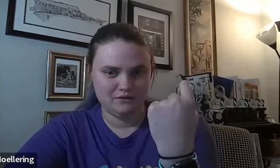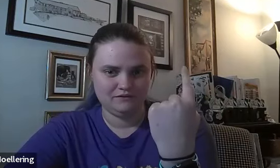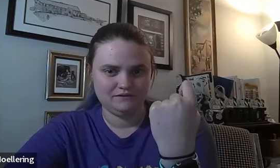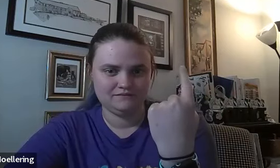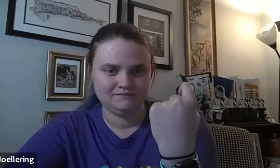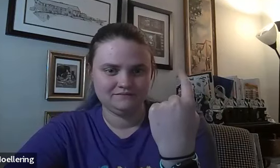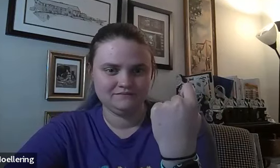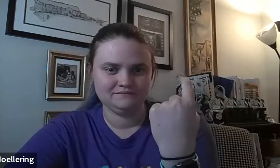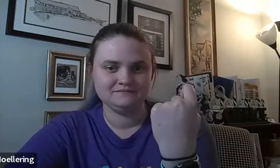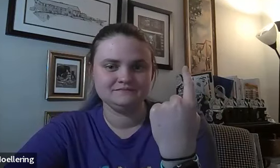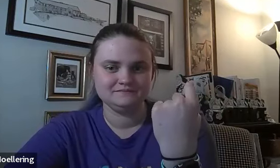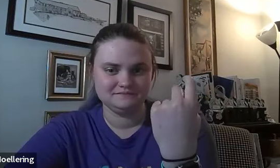12,